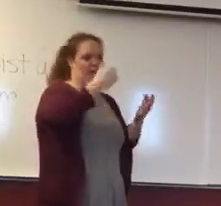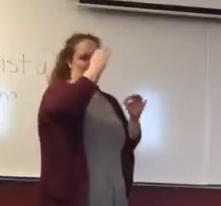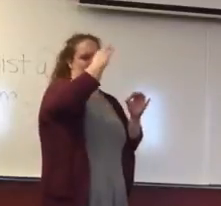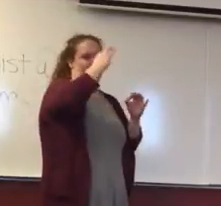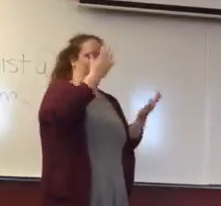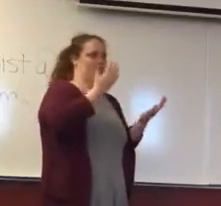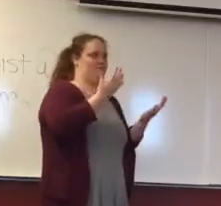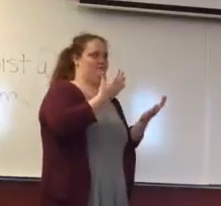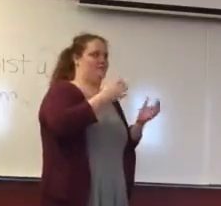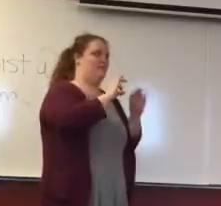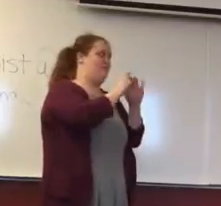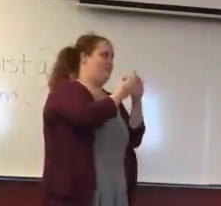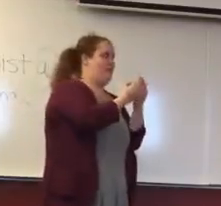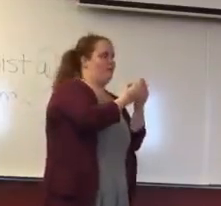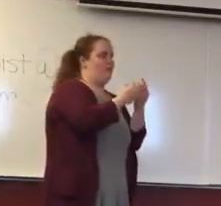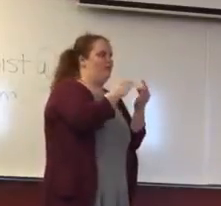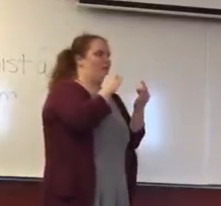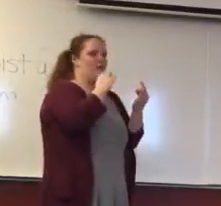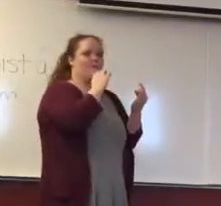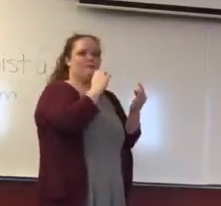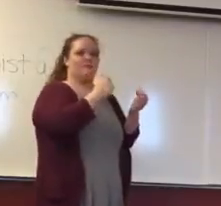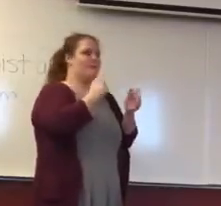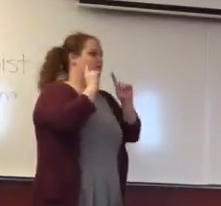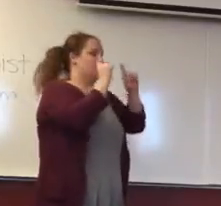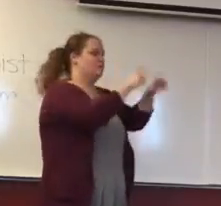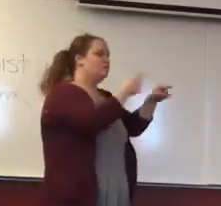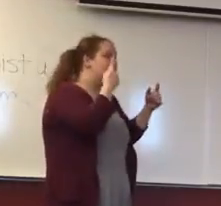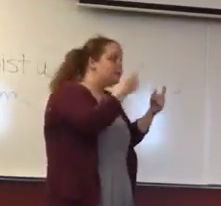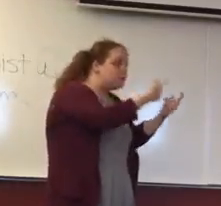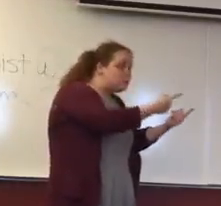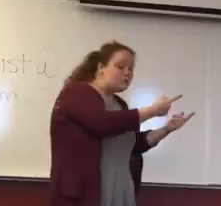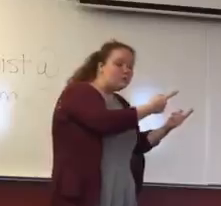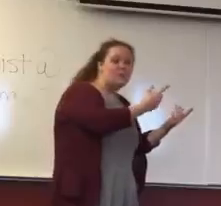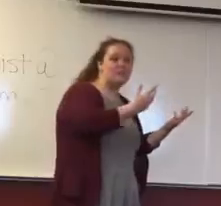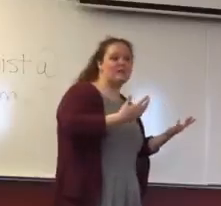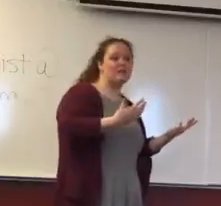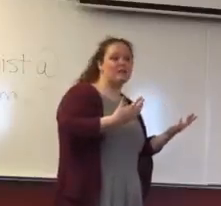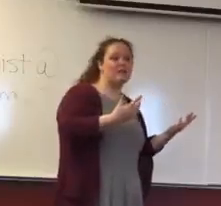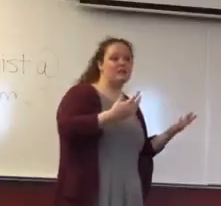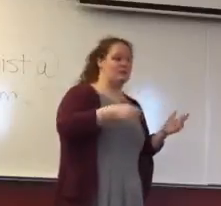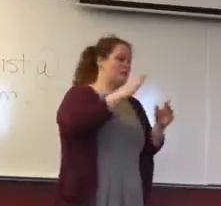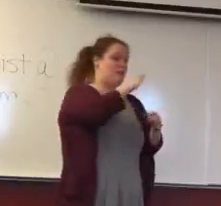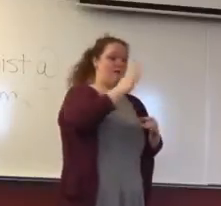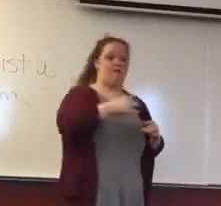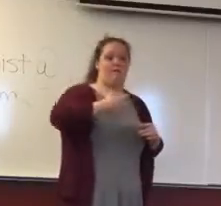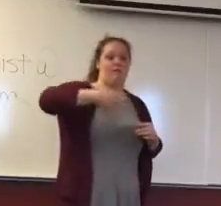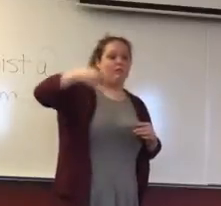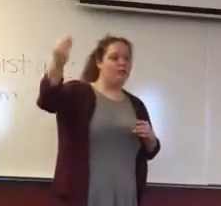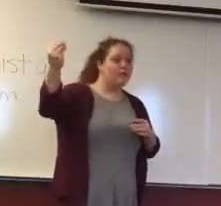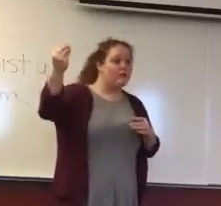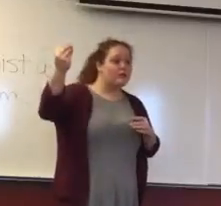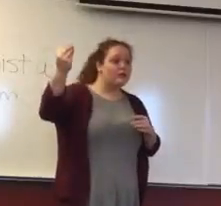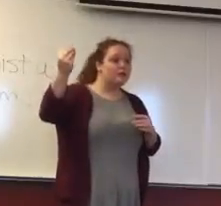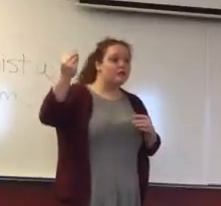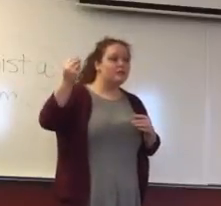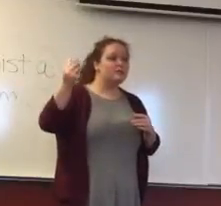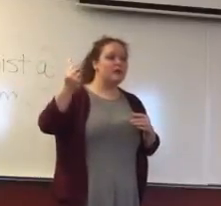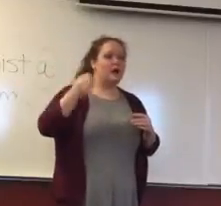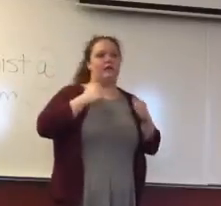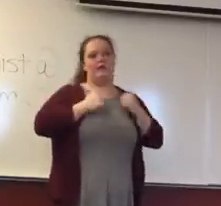to visit you. You're here 24/7. You Yeah. don't go out ever. None of the residents want to talk to you because of how you are, and you're